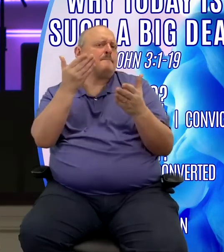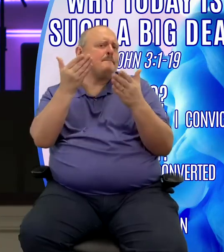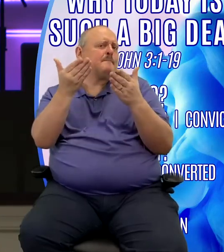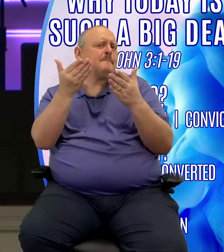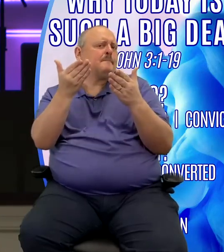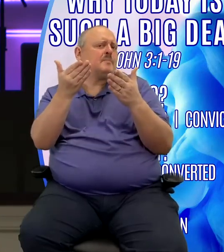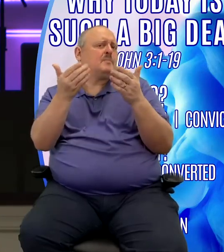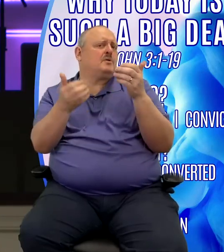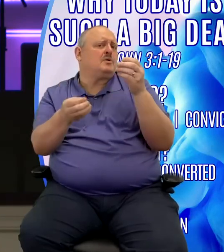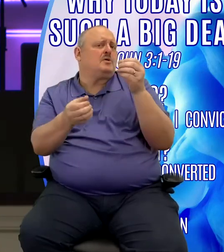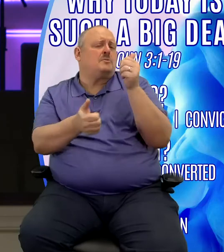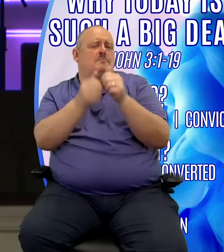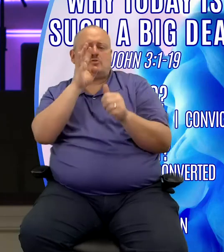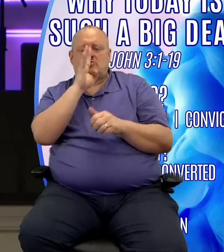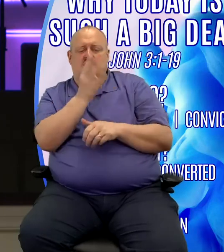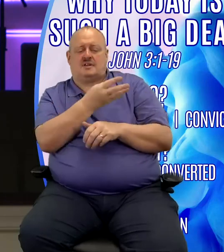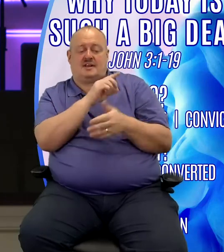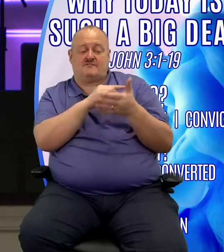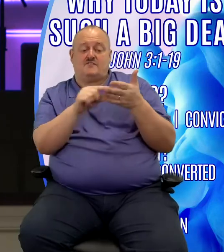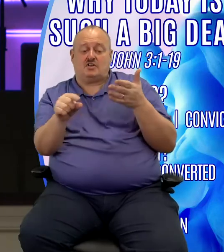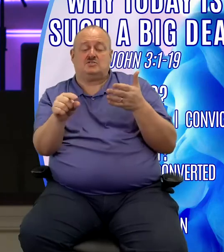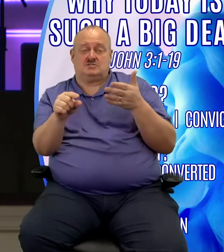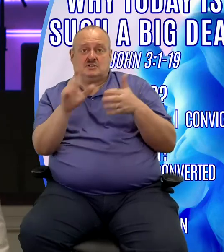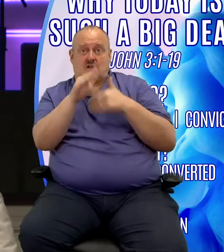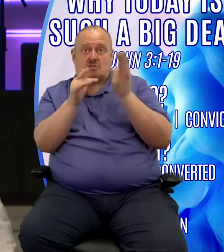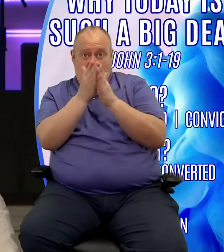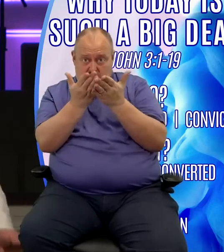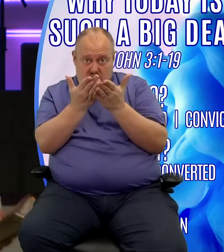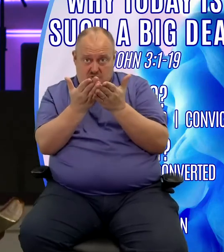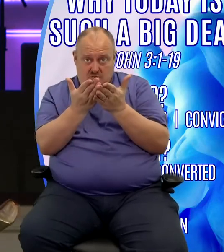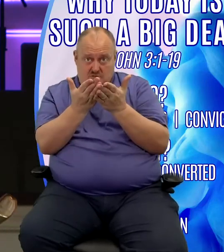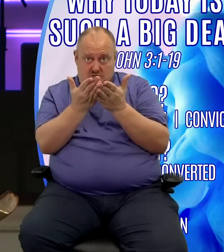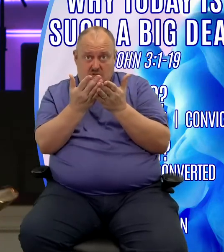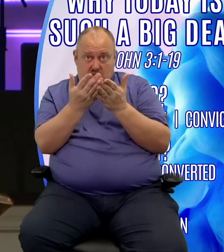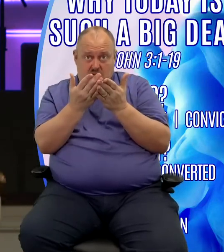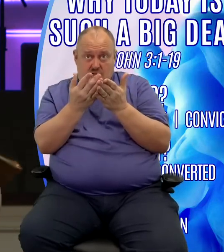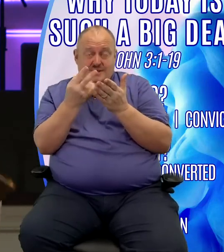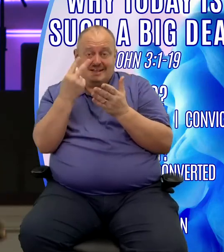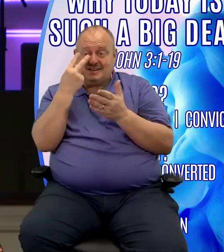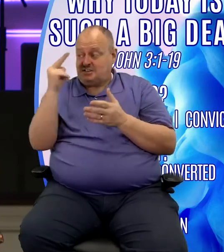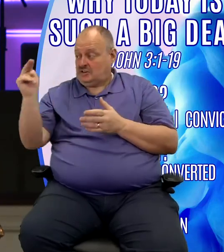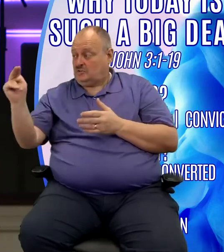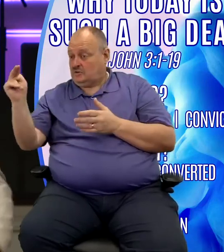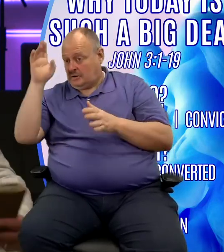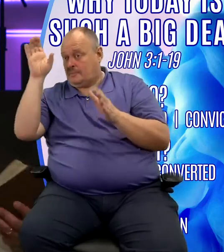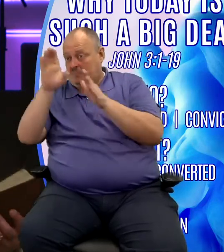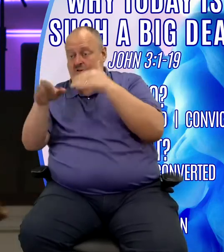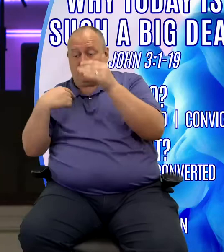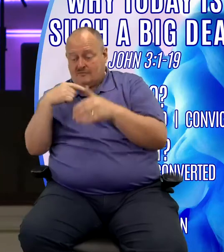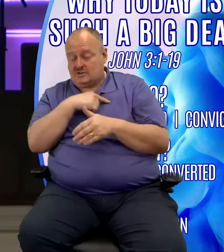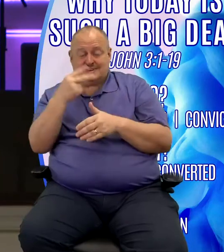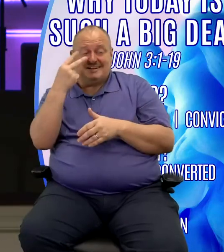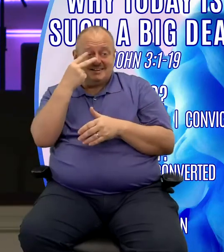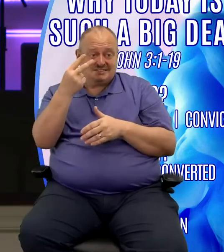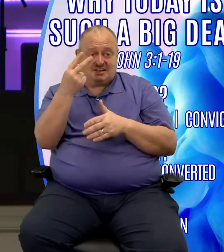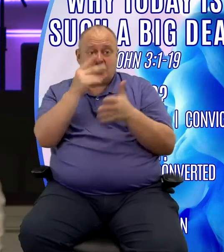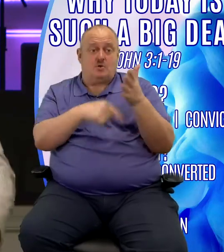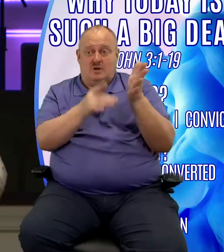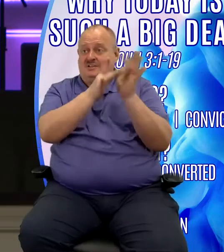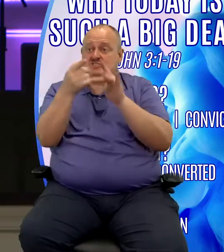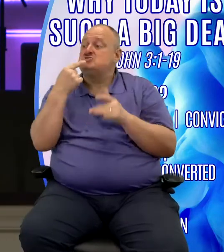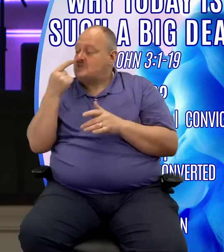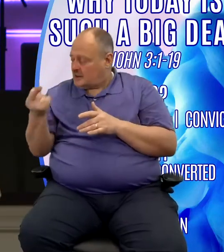of the most neglected verses in all of the Bible. We see who Nicodemus is. He's a picture of all of us. We see what Jesus tells